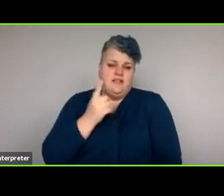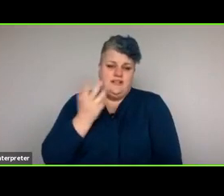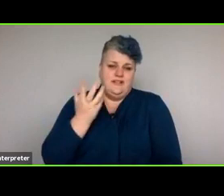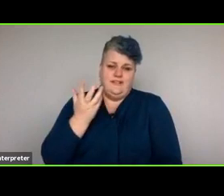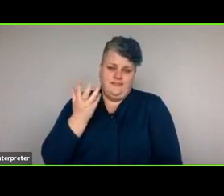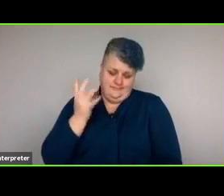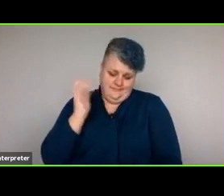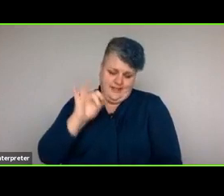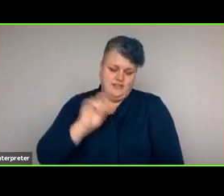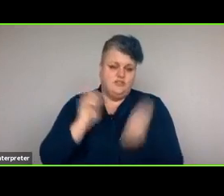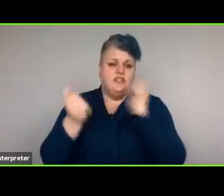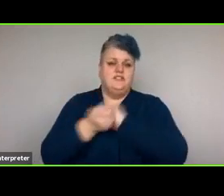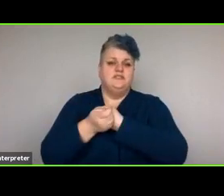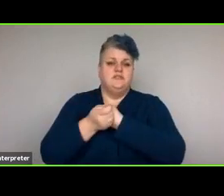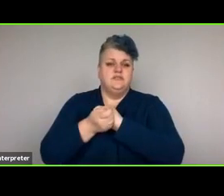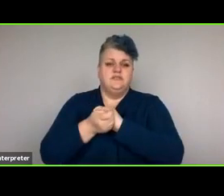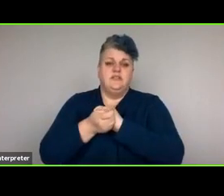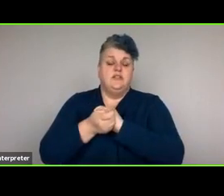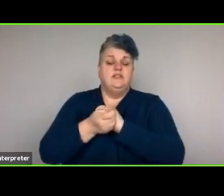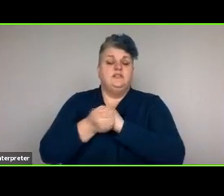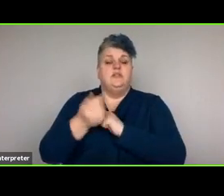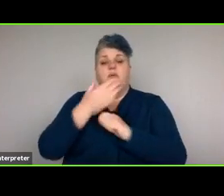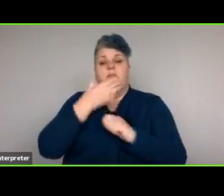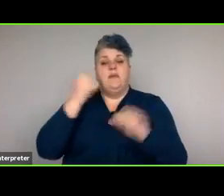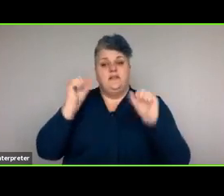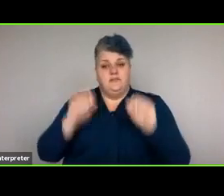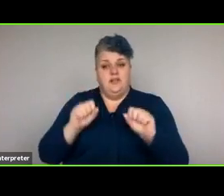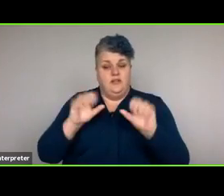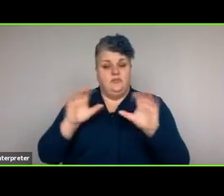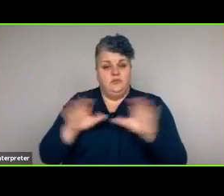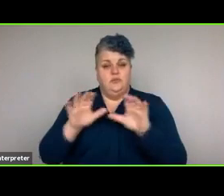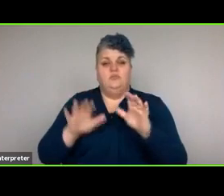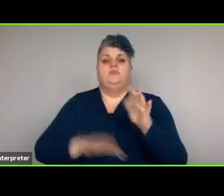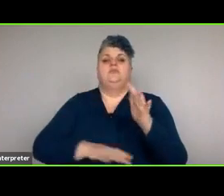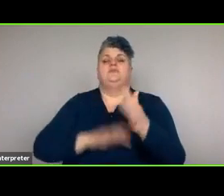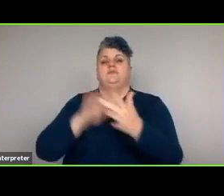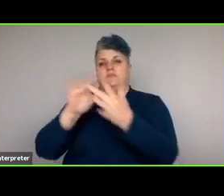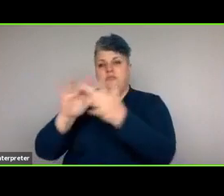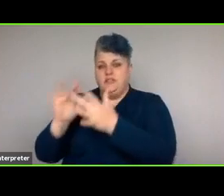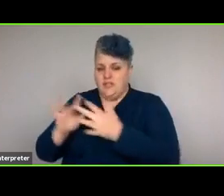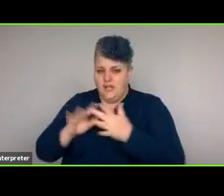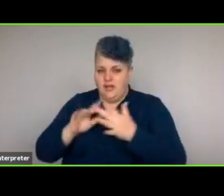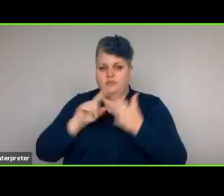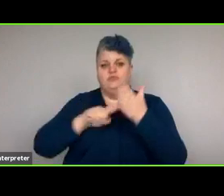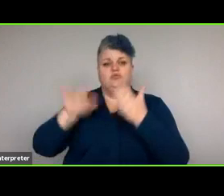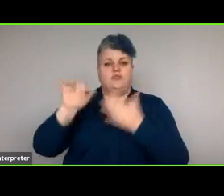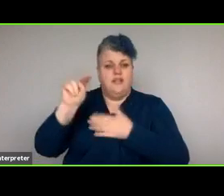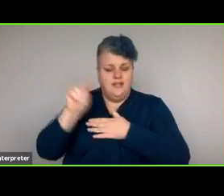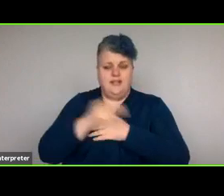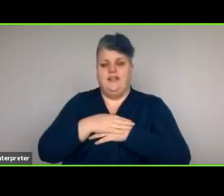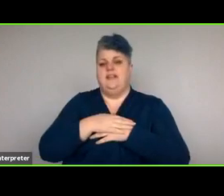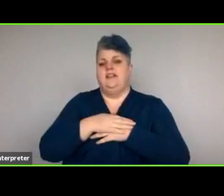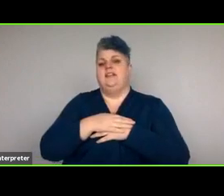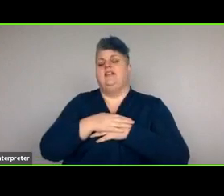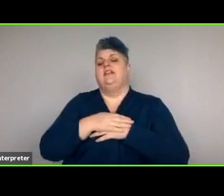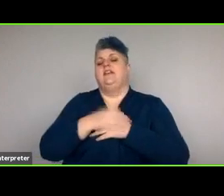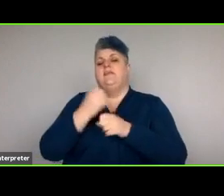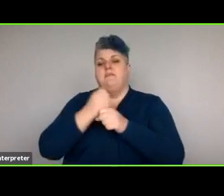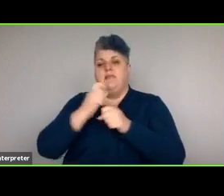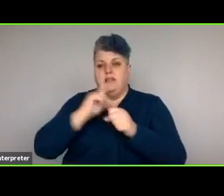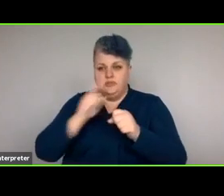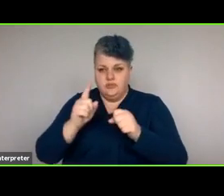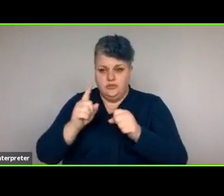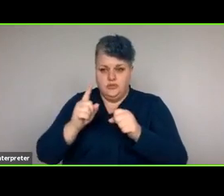has changed. And so the best that we can do is to reach out to one another, to check in with each other, to make sure